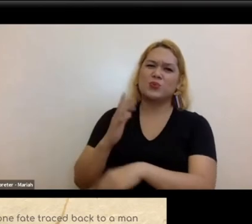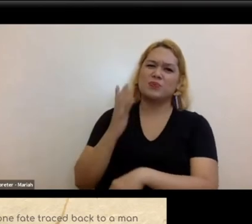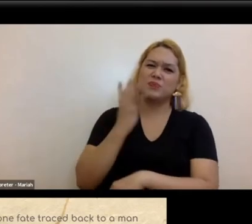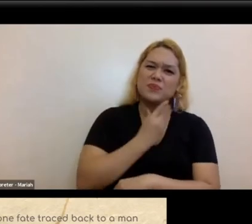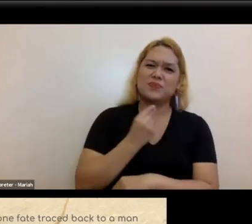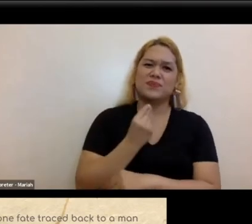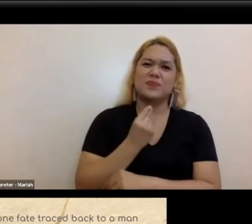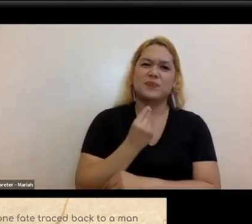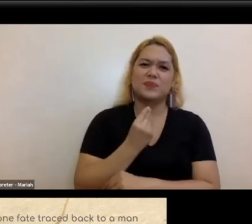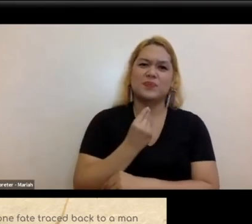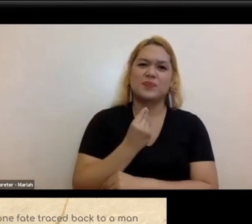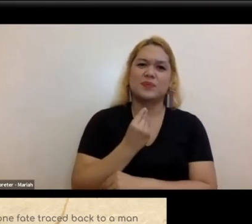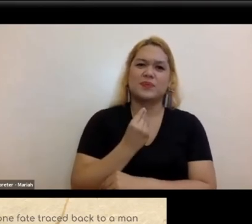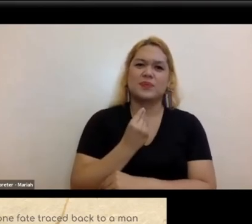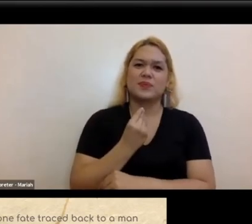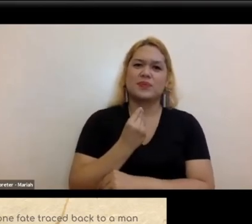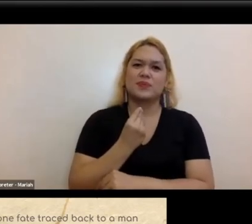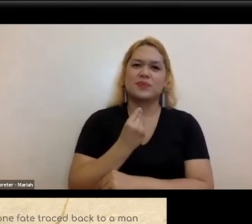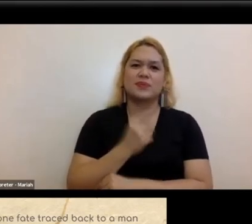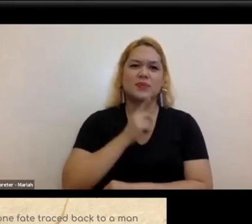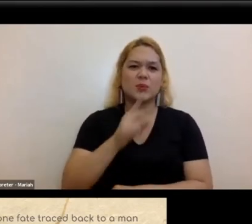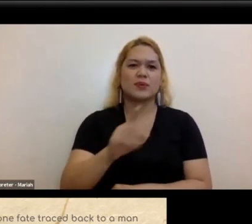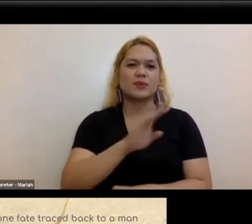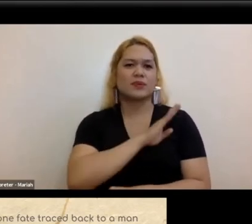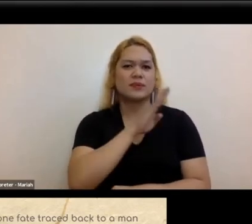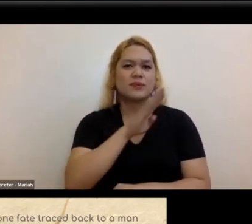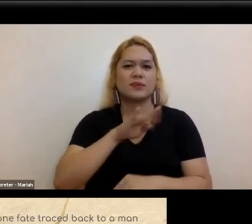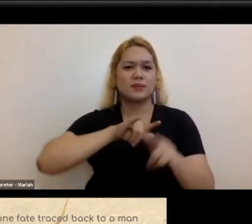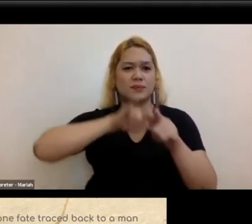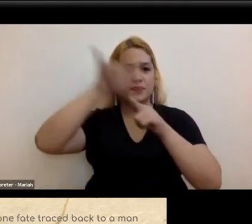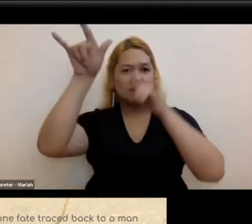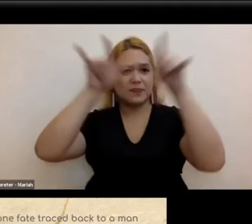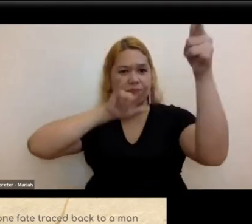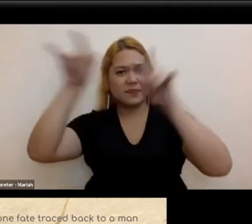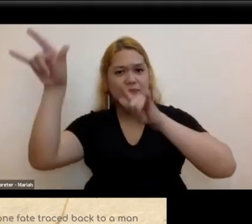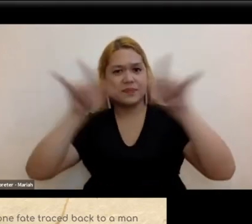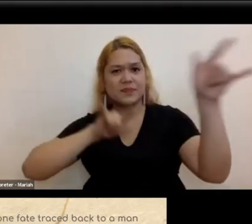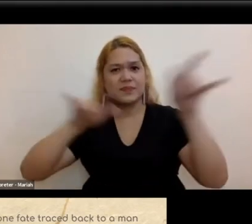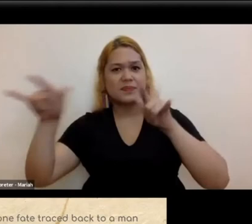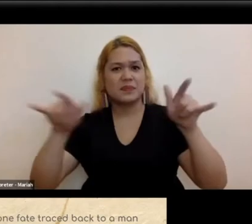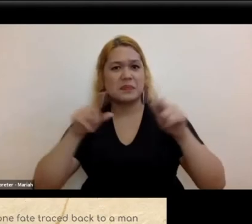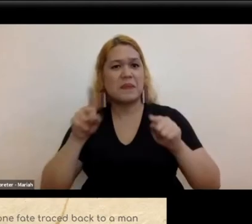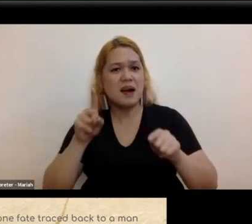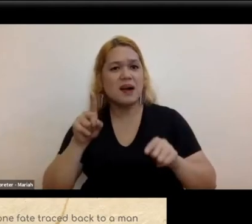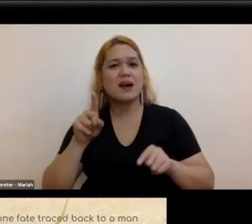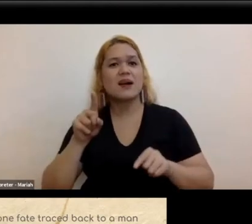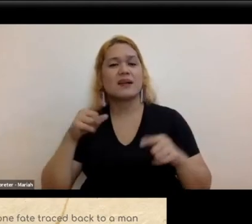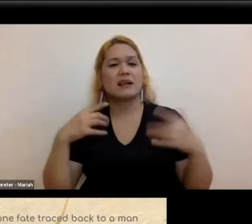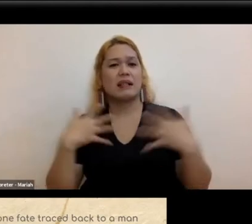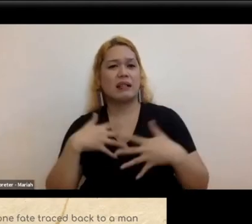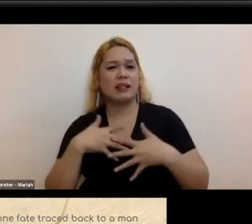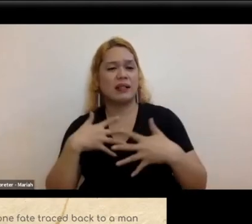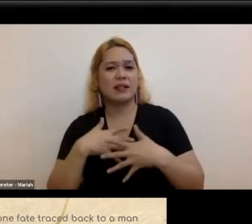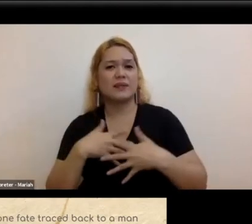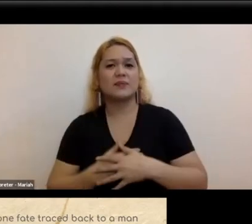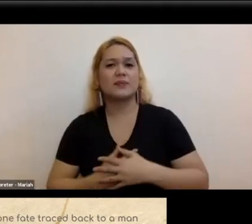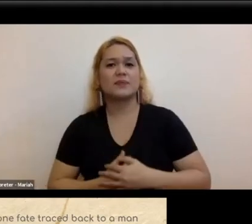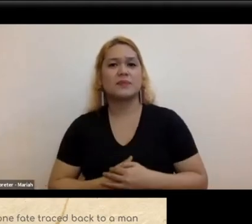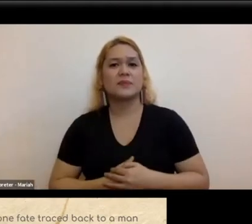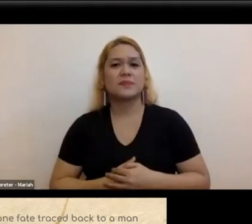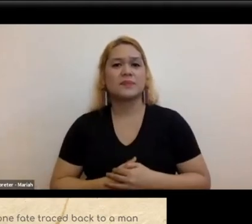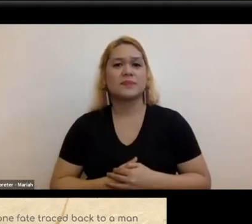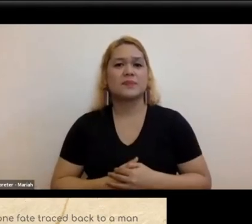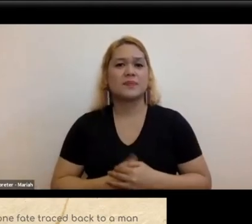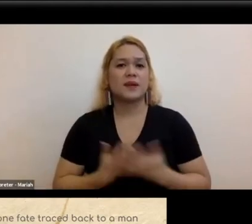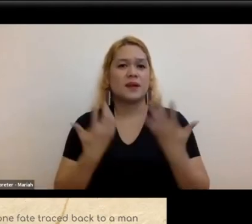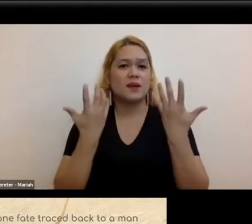country to country to pass on the edgeless fear of ourselves. Pathogens, like